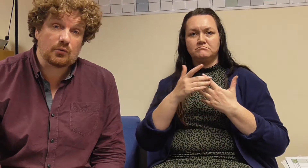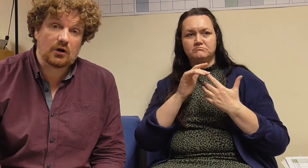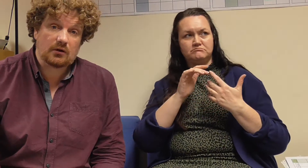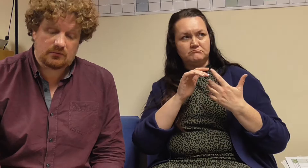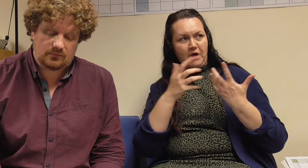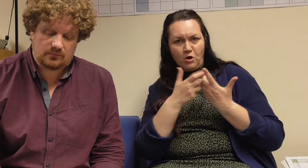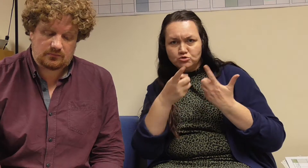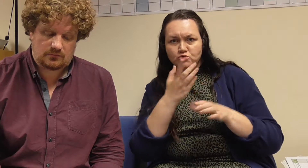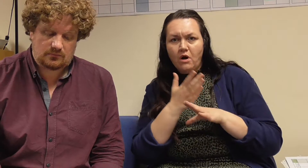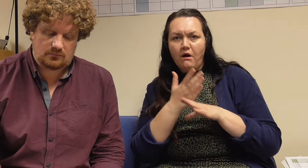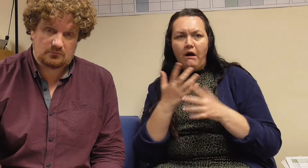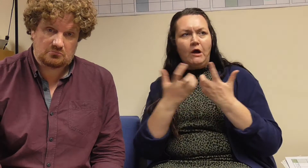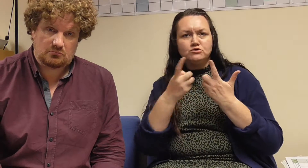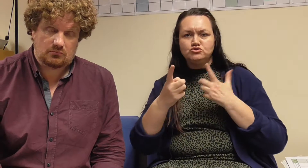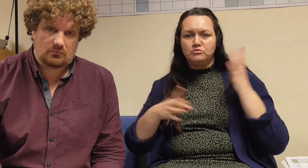How did you work?